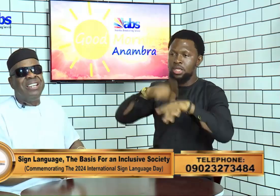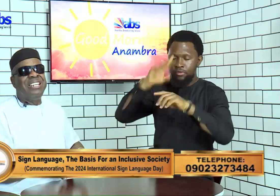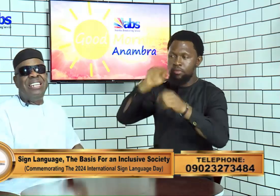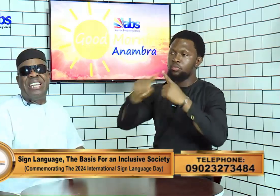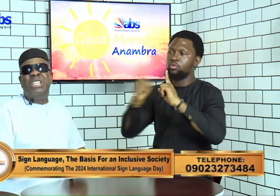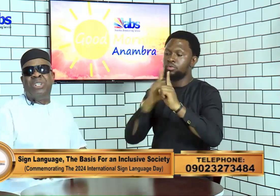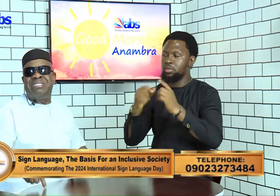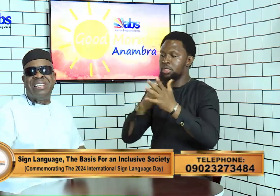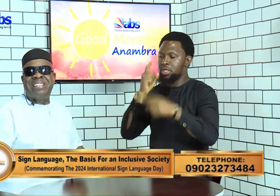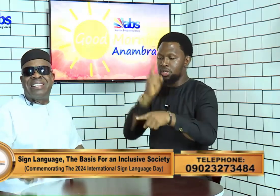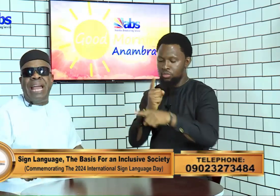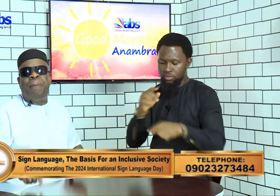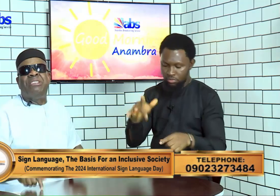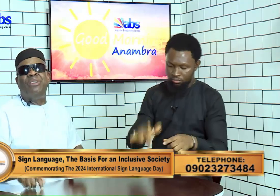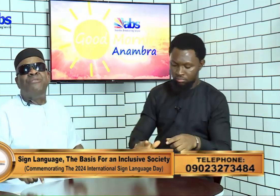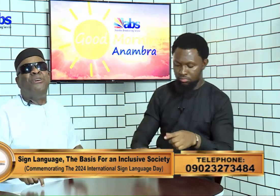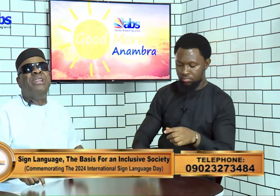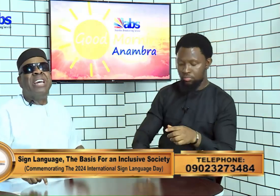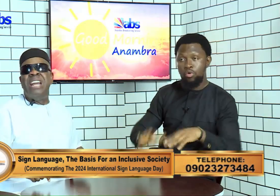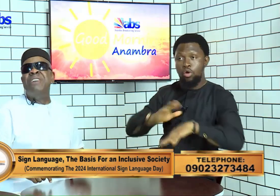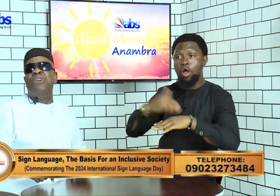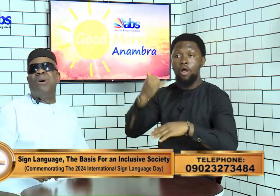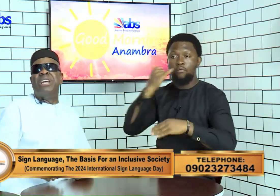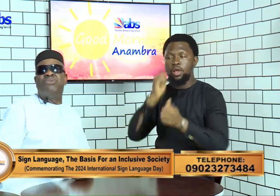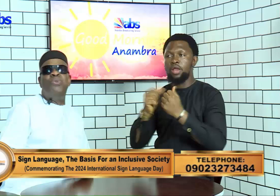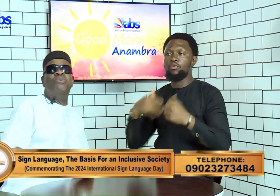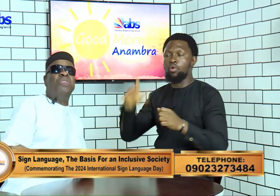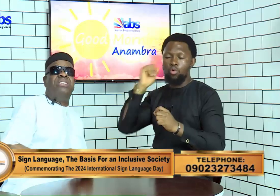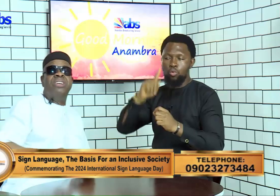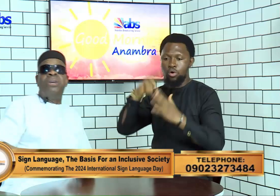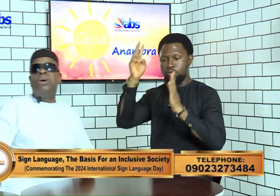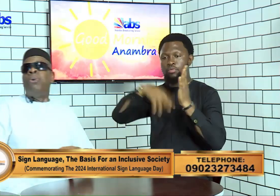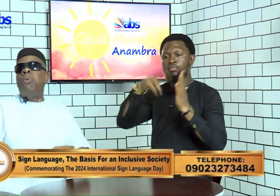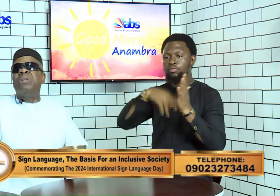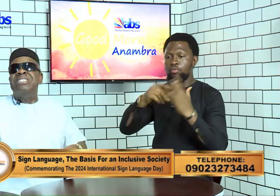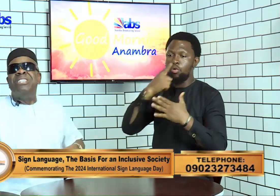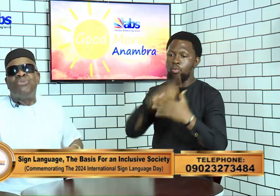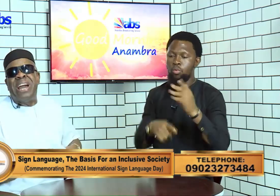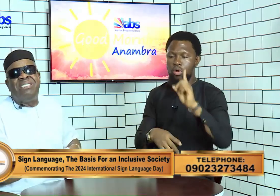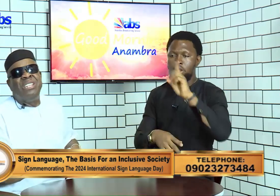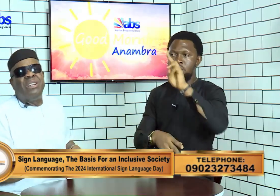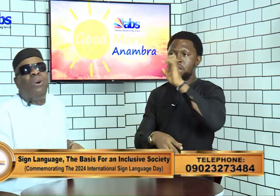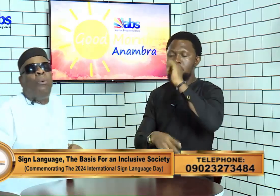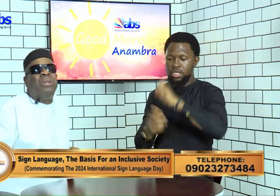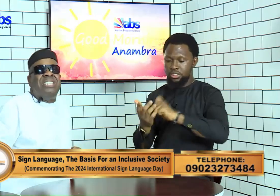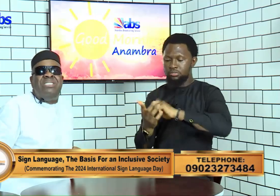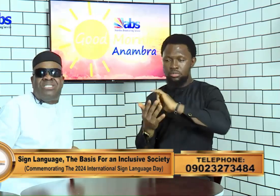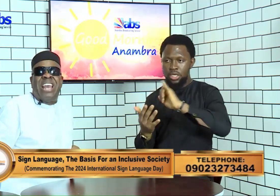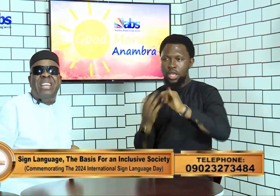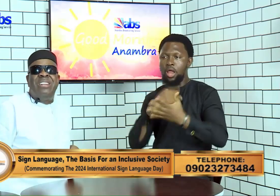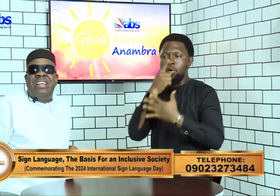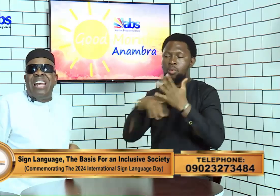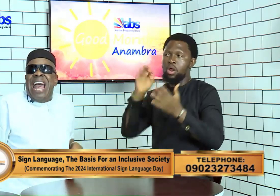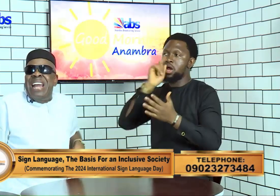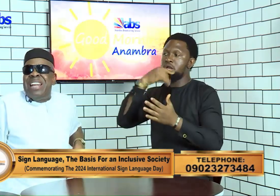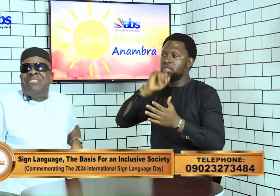speak, he can just type it on the phone, and everyone else will read what he's writing and what he's